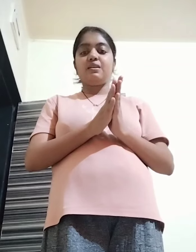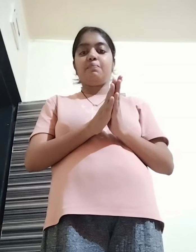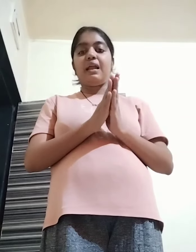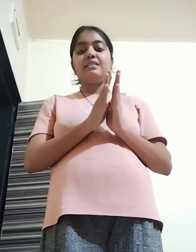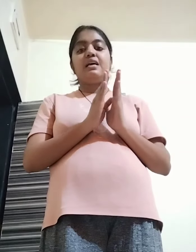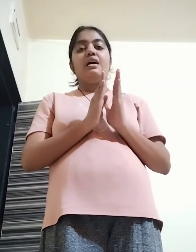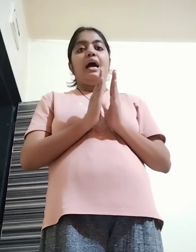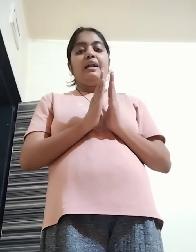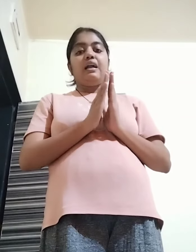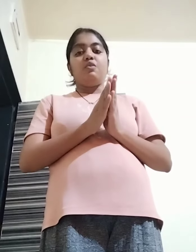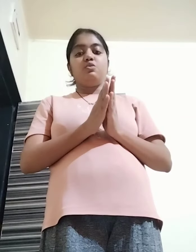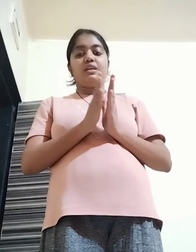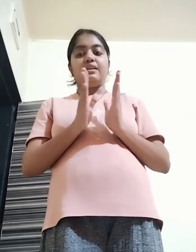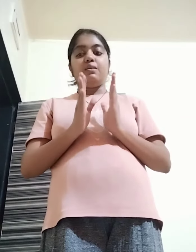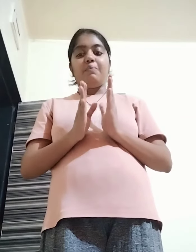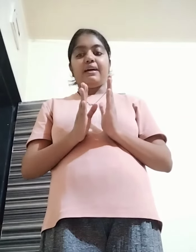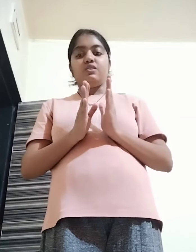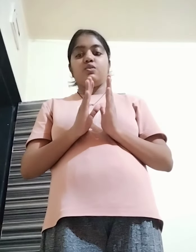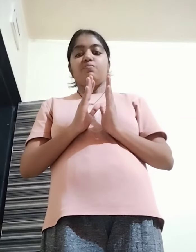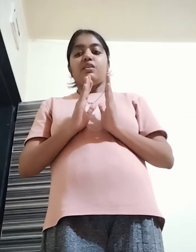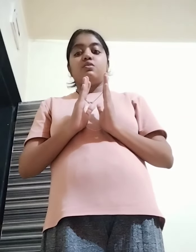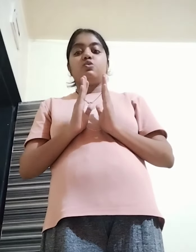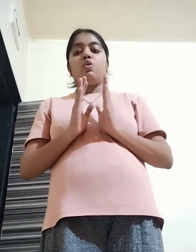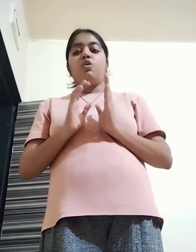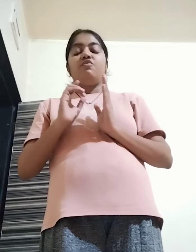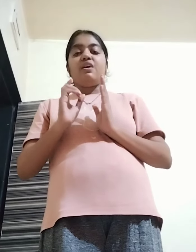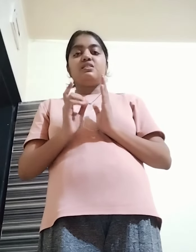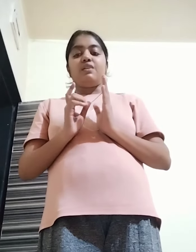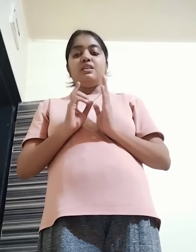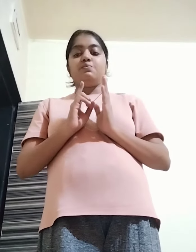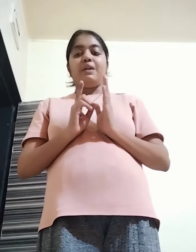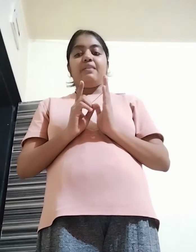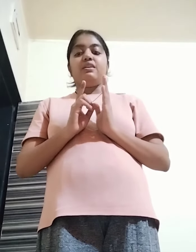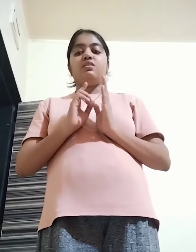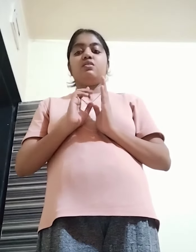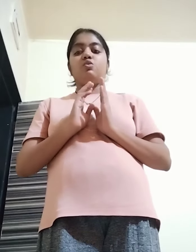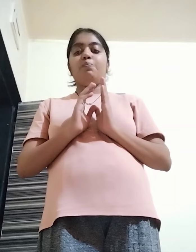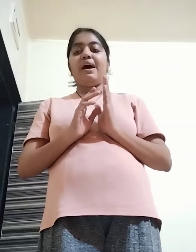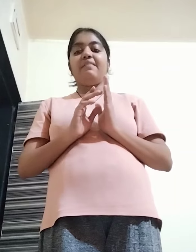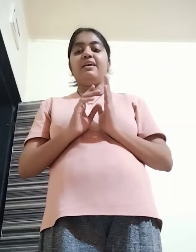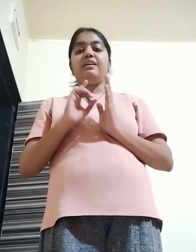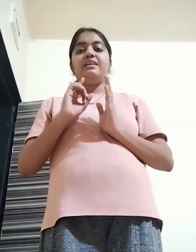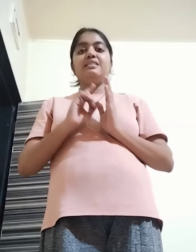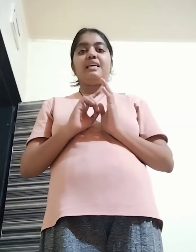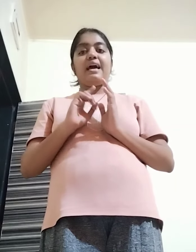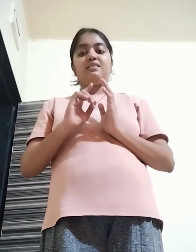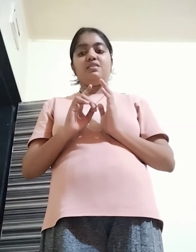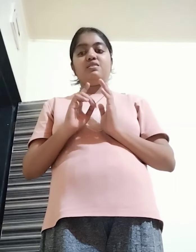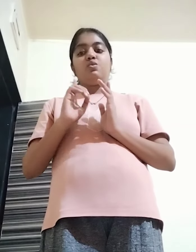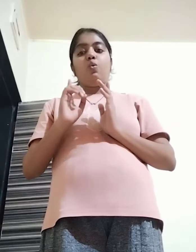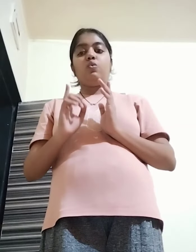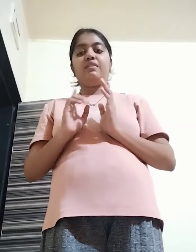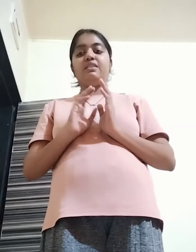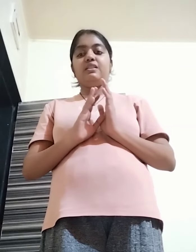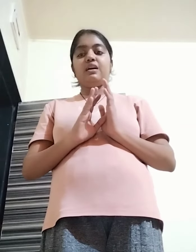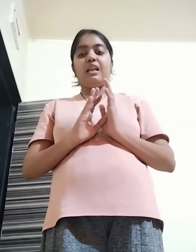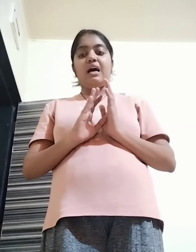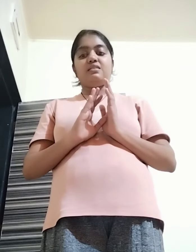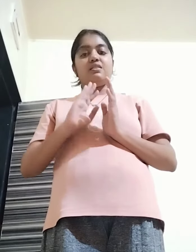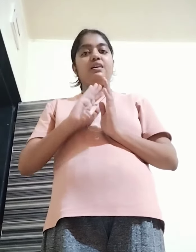subclass and outside the package. So first one is private. So private is accessed only within the class. It is